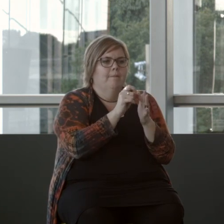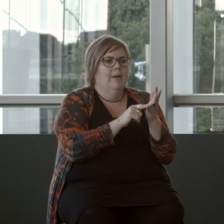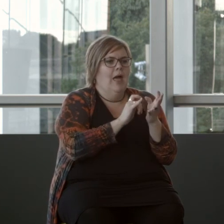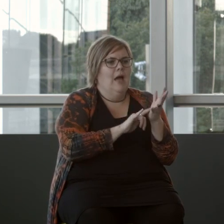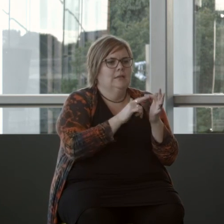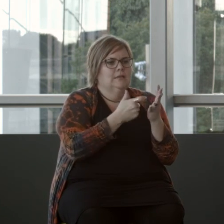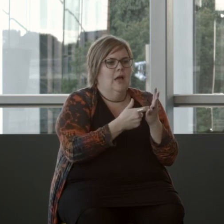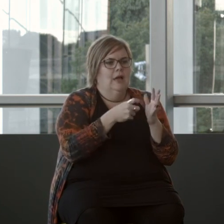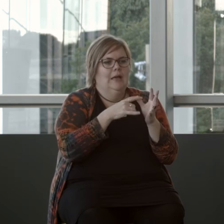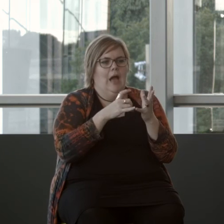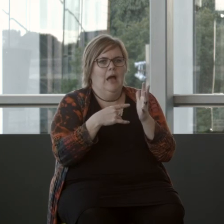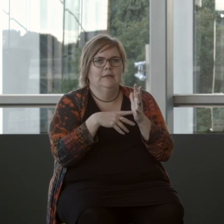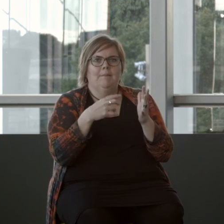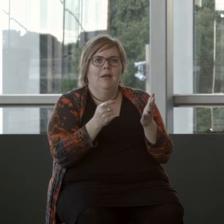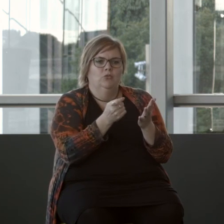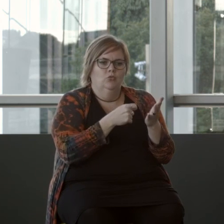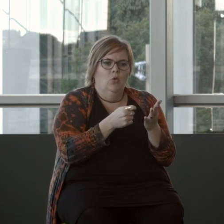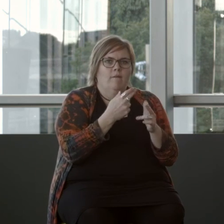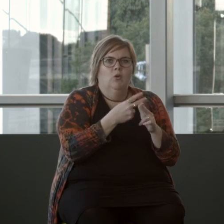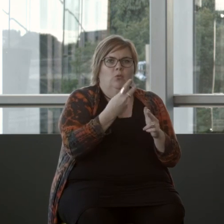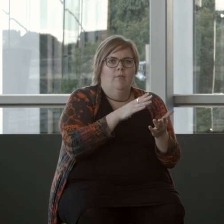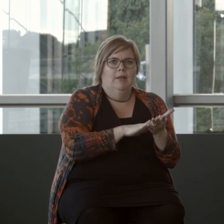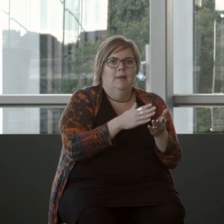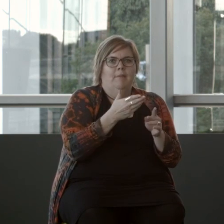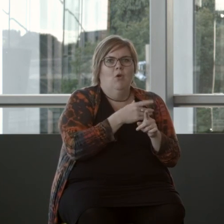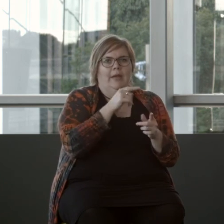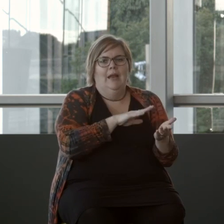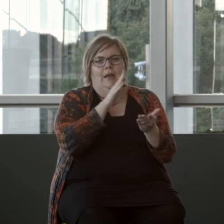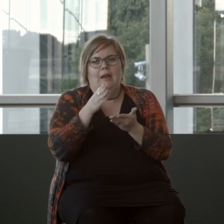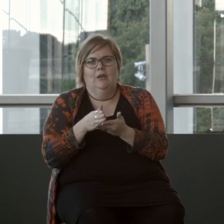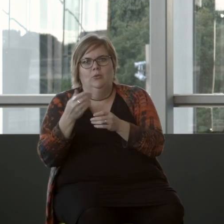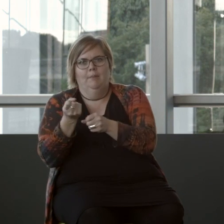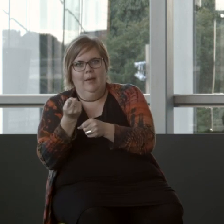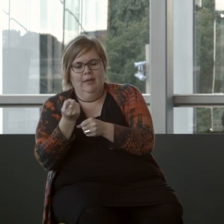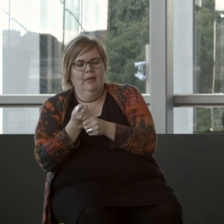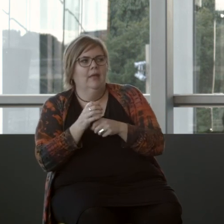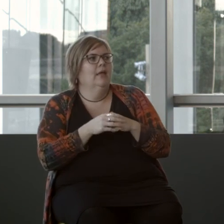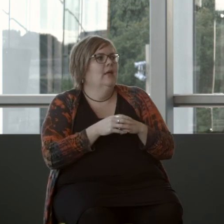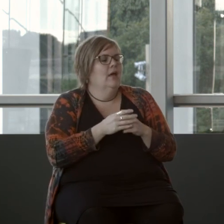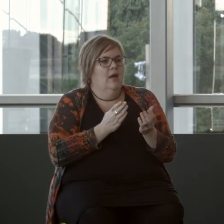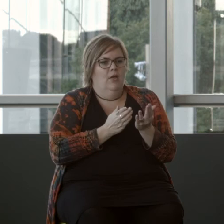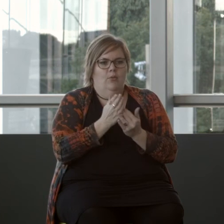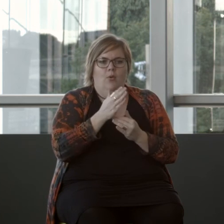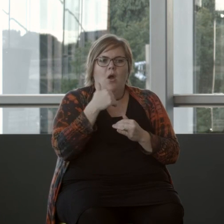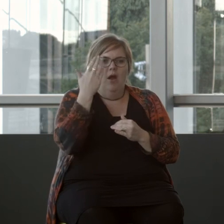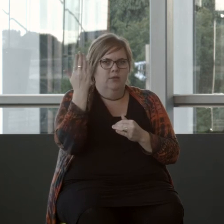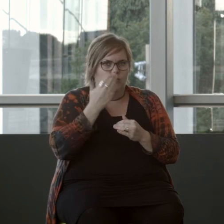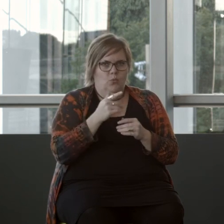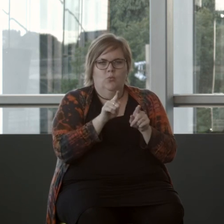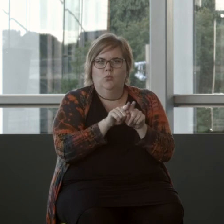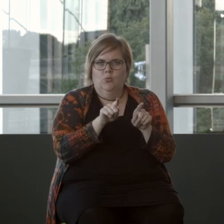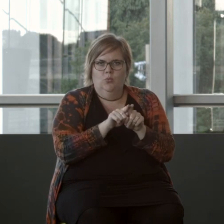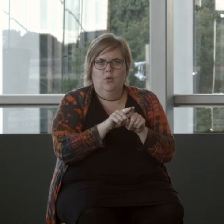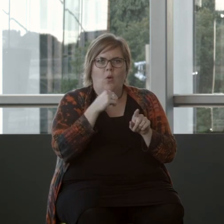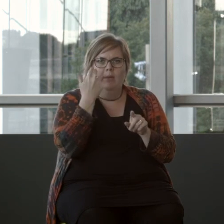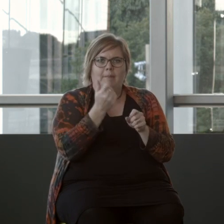a full 12 months before I was allowed to move on to the figure. I did this during high school, and they always made sure